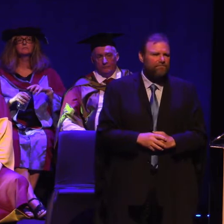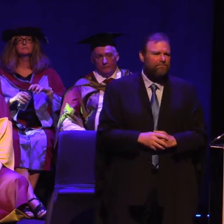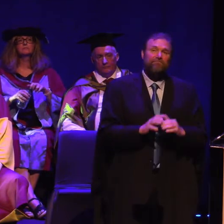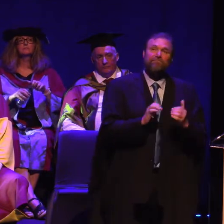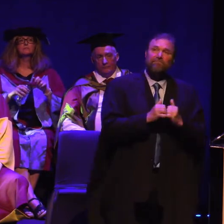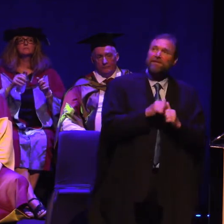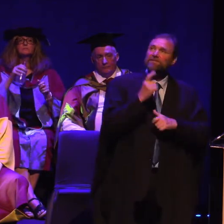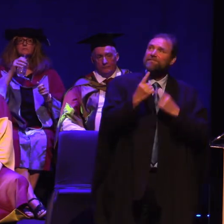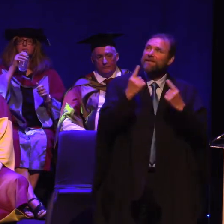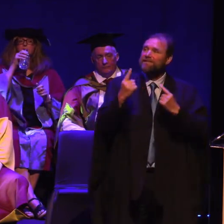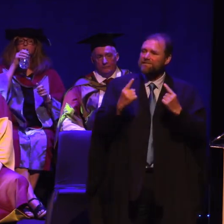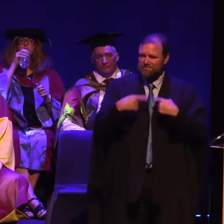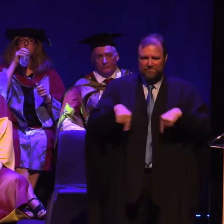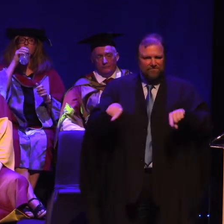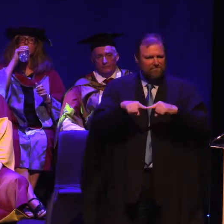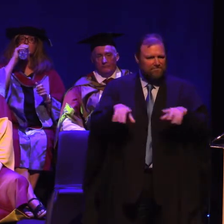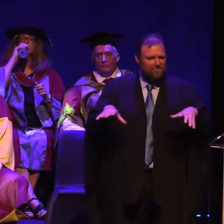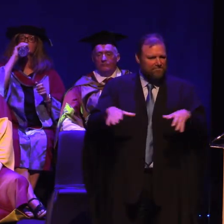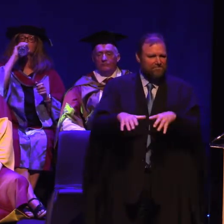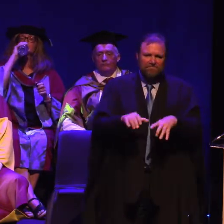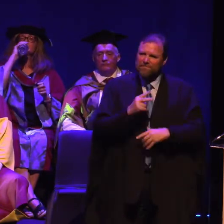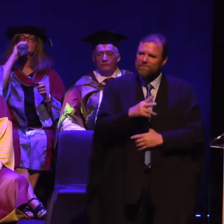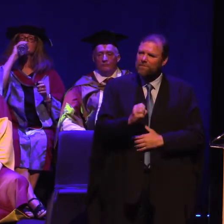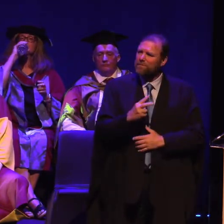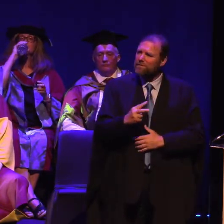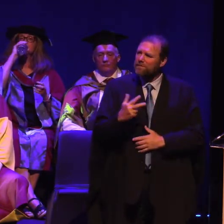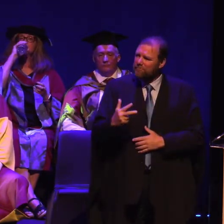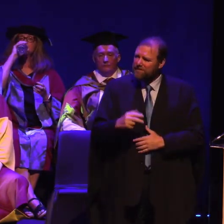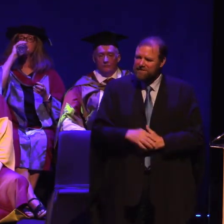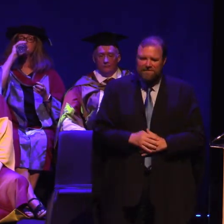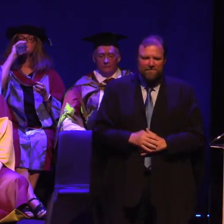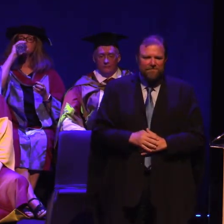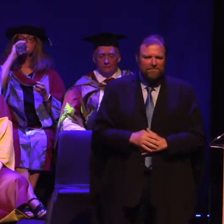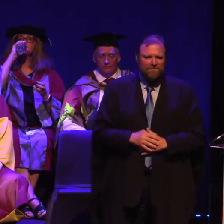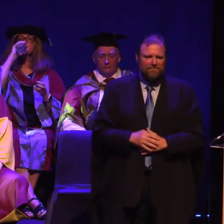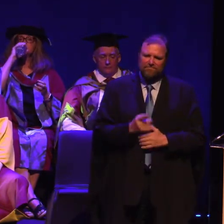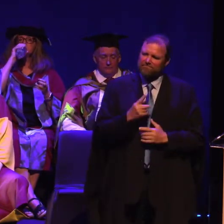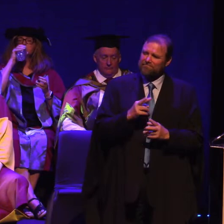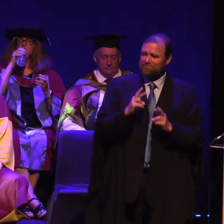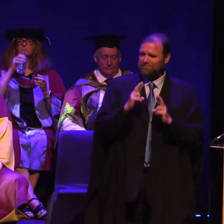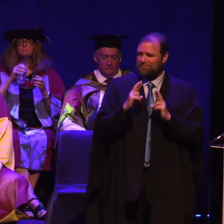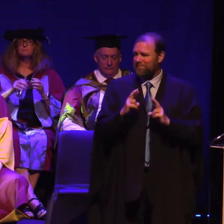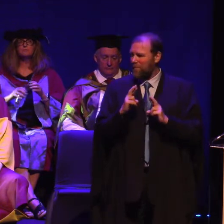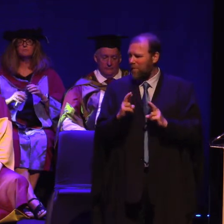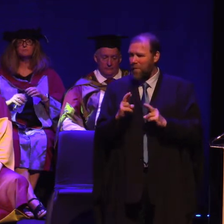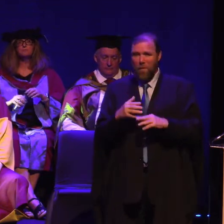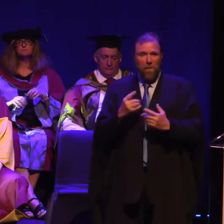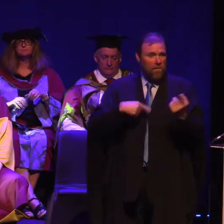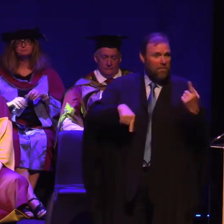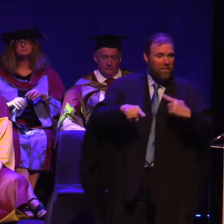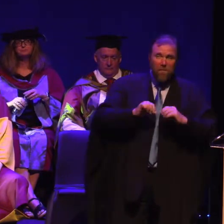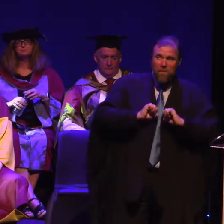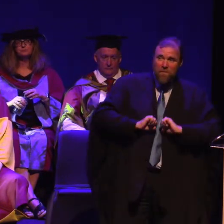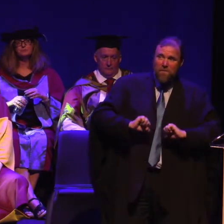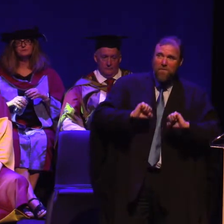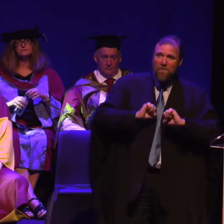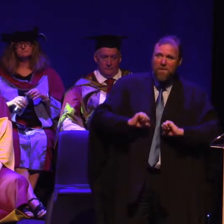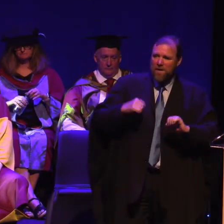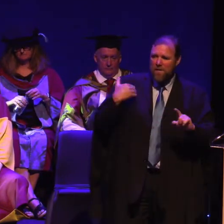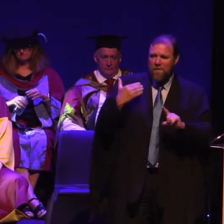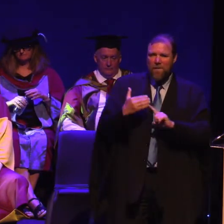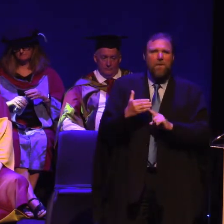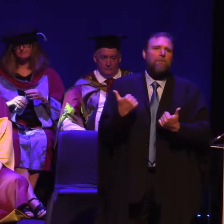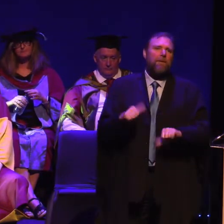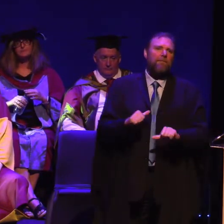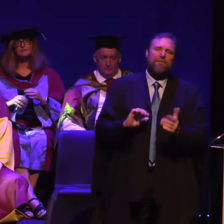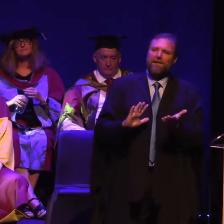you, the class of 2023 graduates. We hope that this day was worth waiting for and that you have all